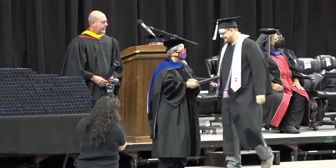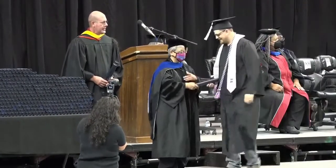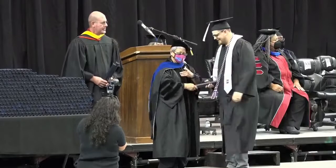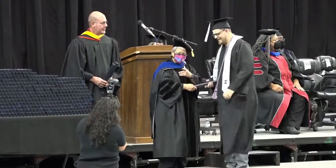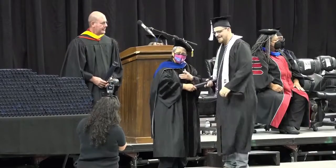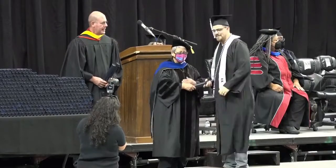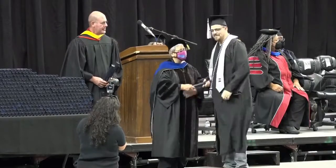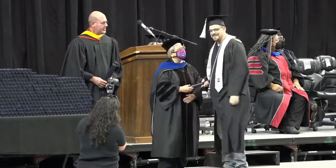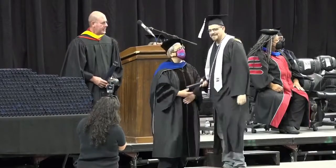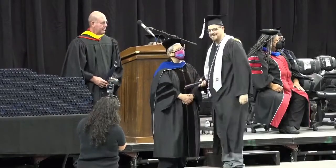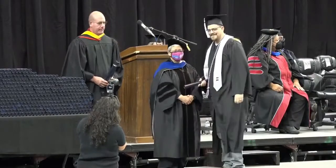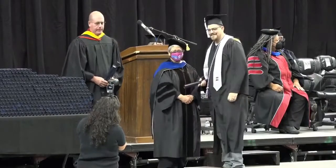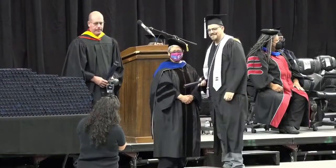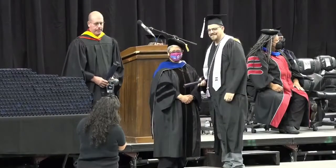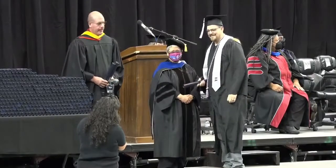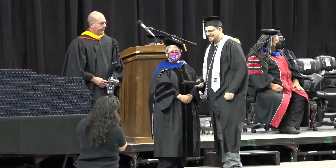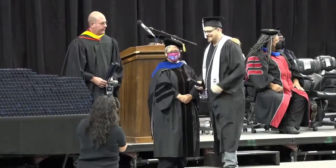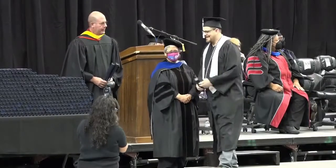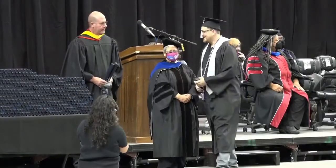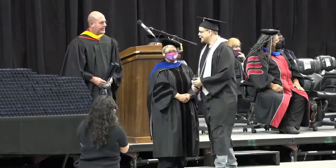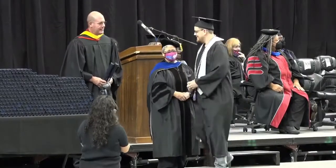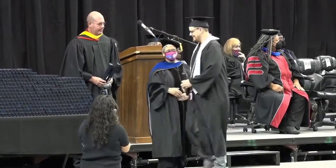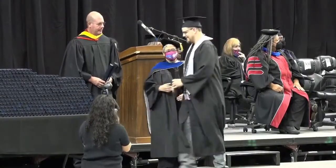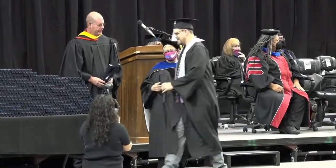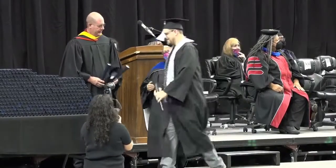Honor Society.